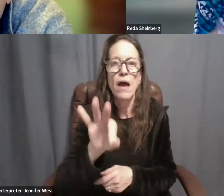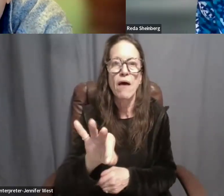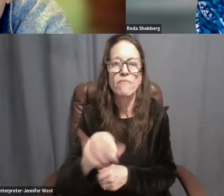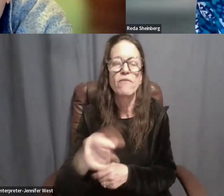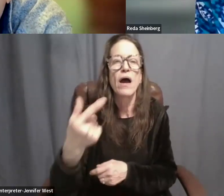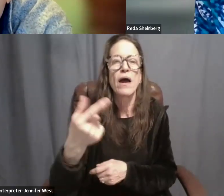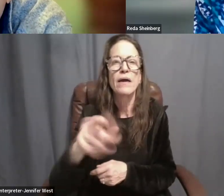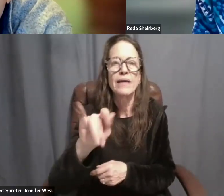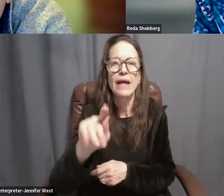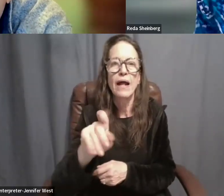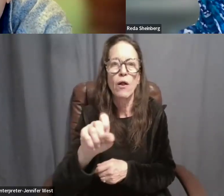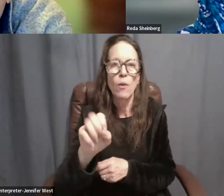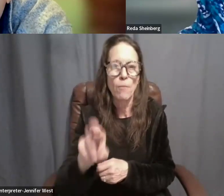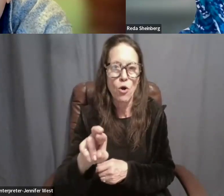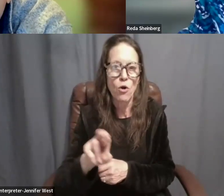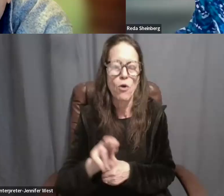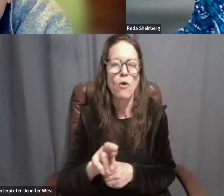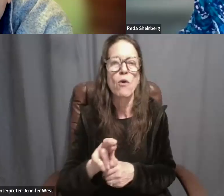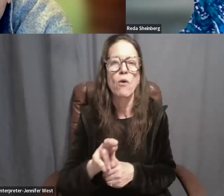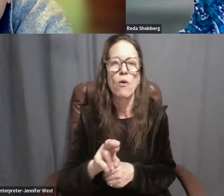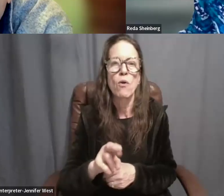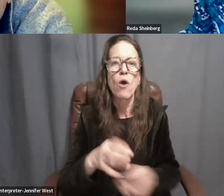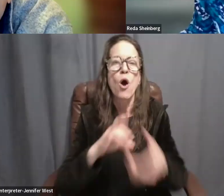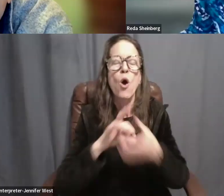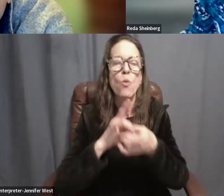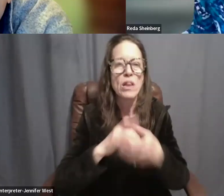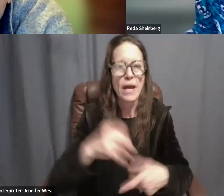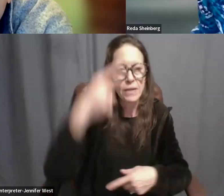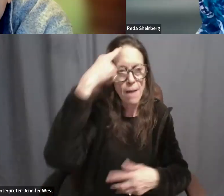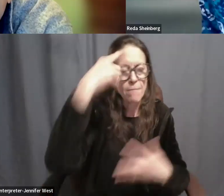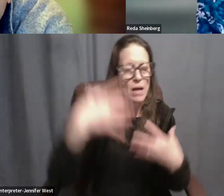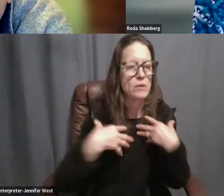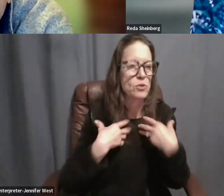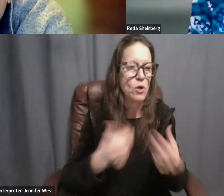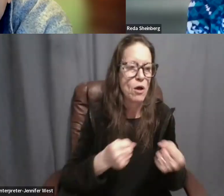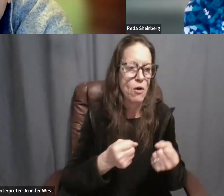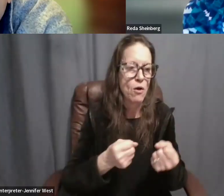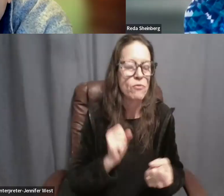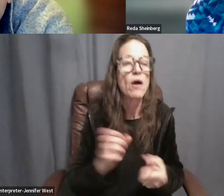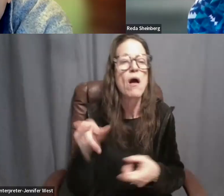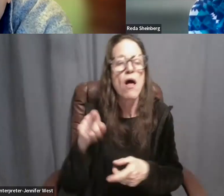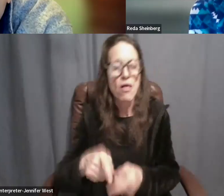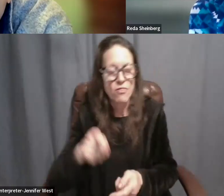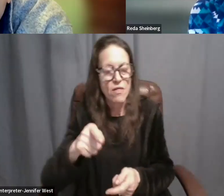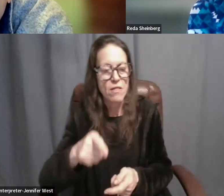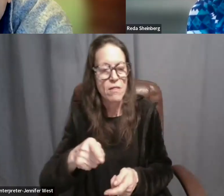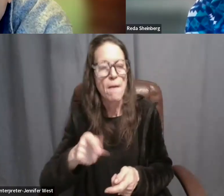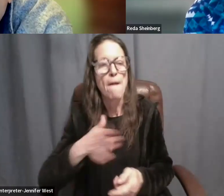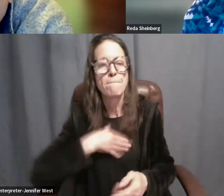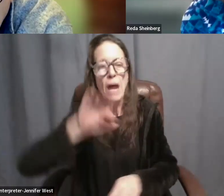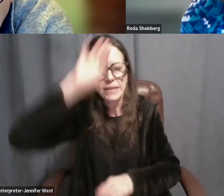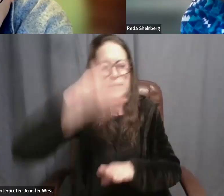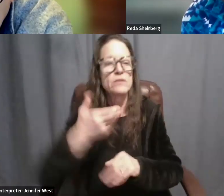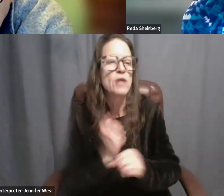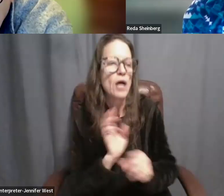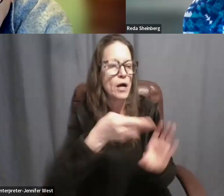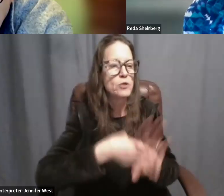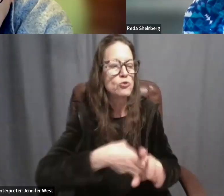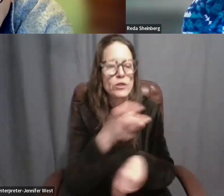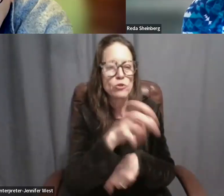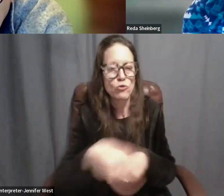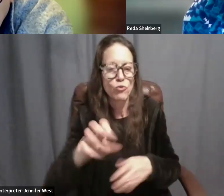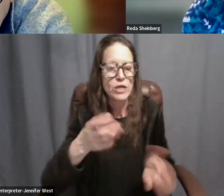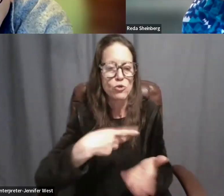was for mental health, is that he got into a program, a transition youth program that had